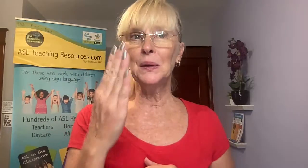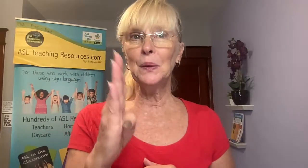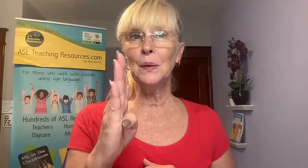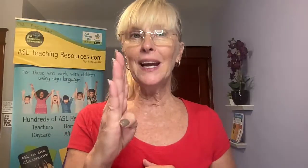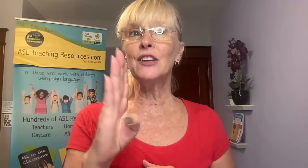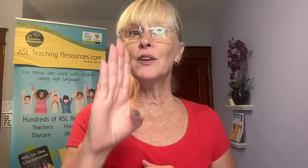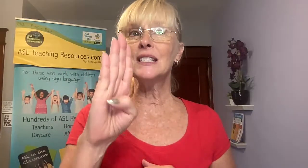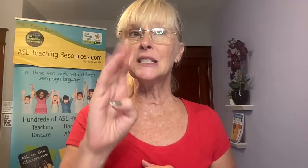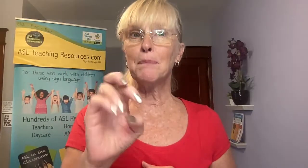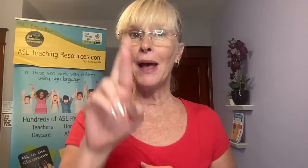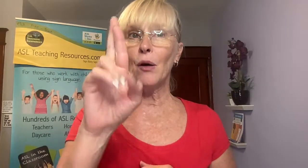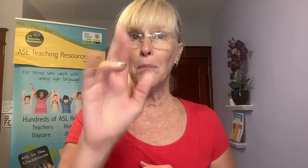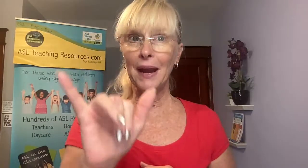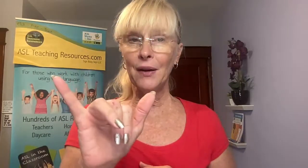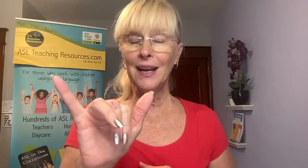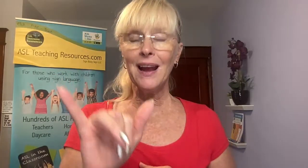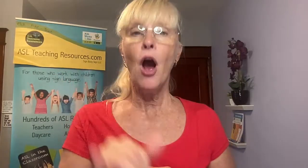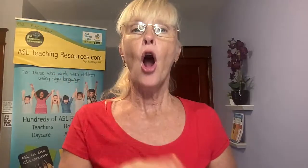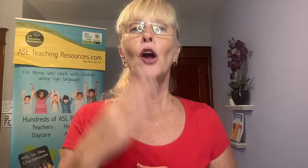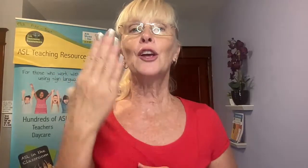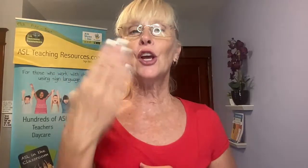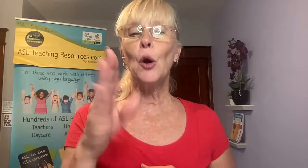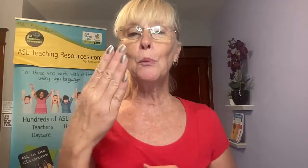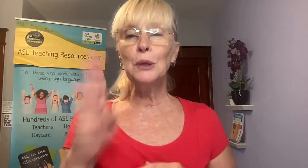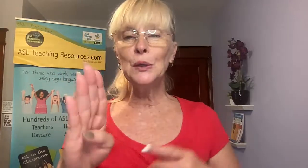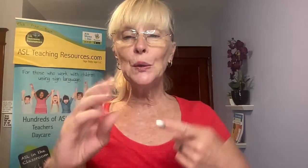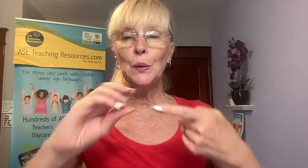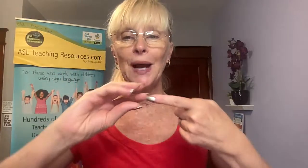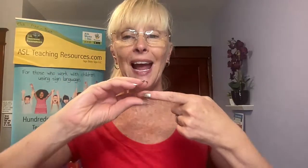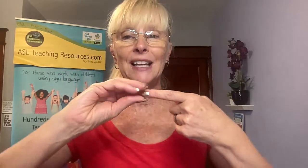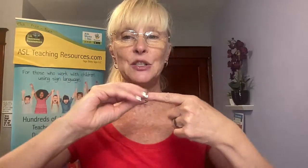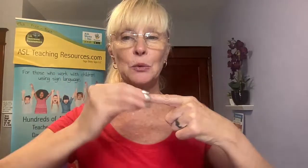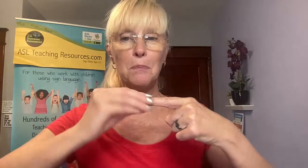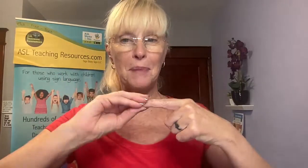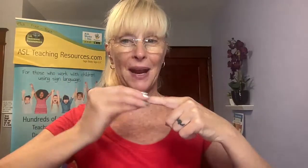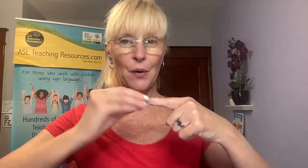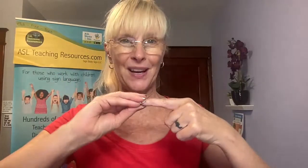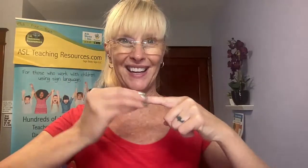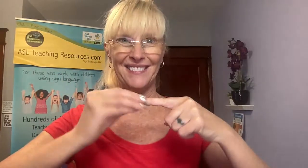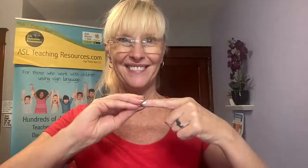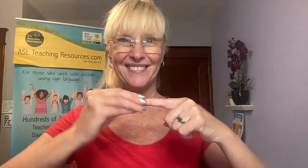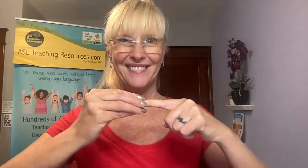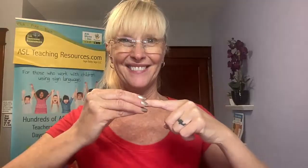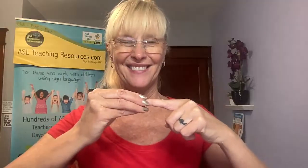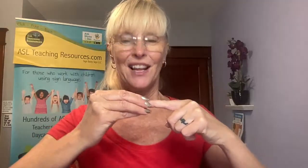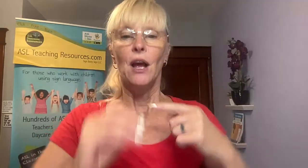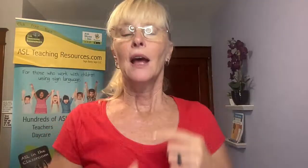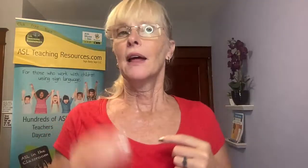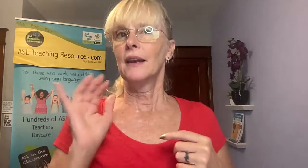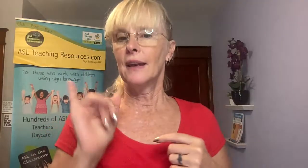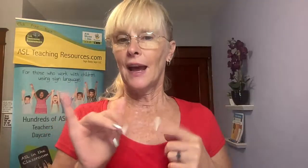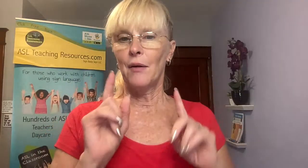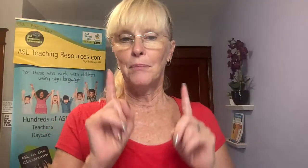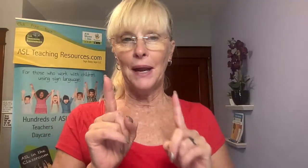blue, and you can spell berry, or you can go blue and do berry. Now,